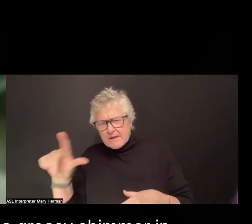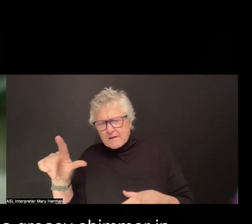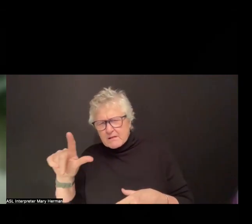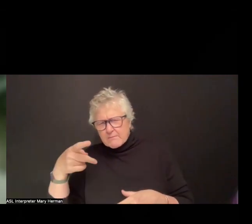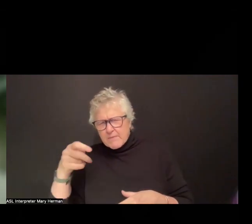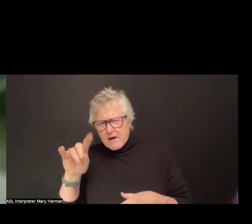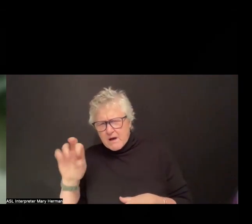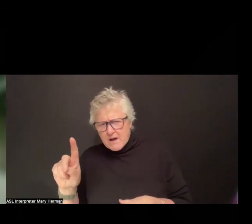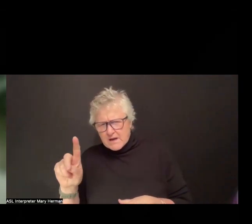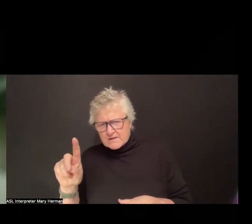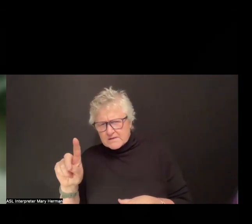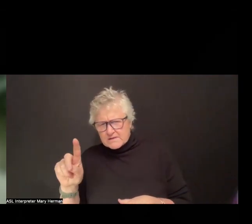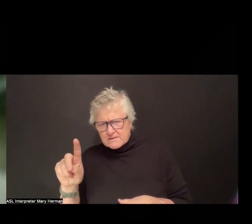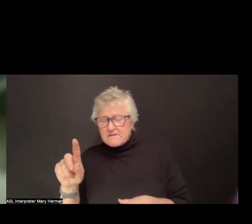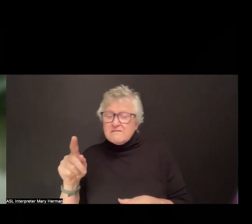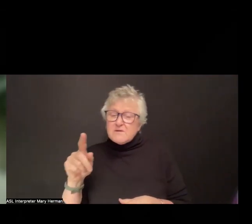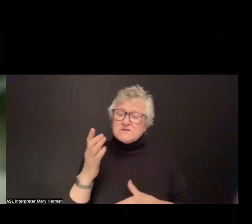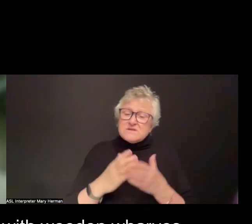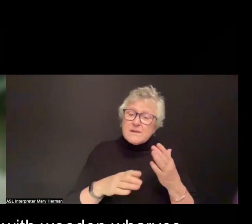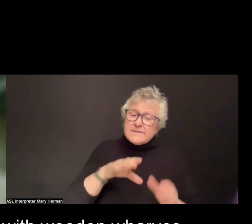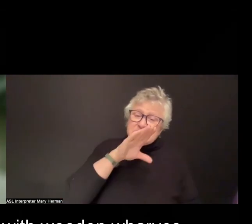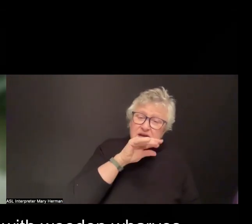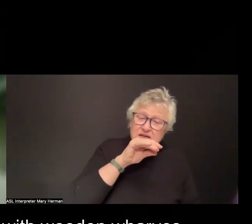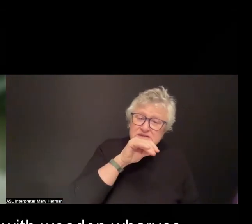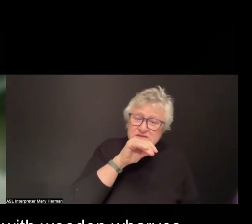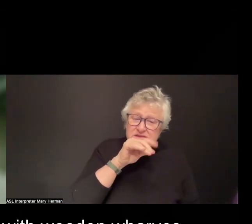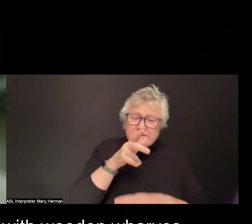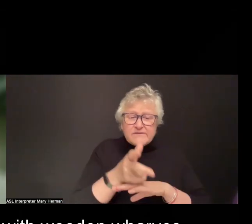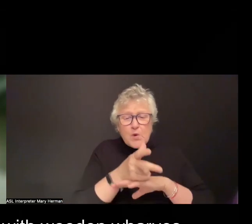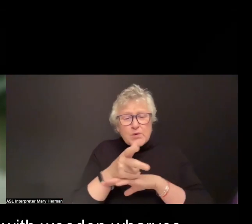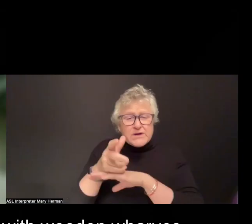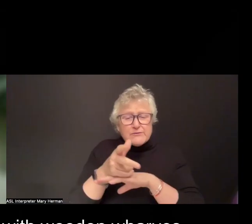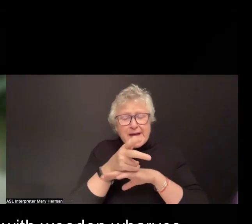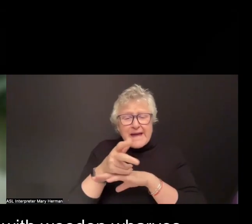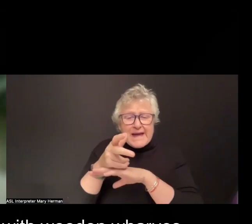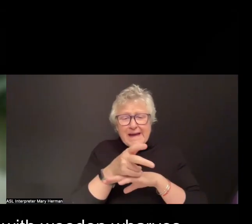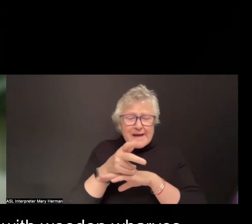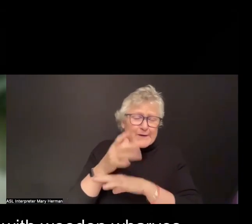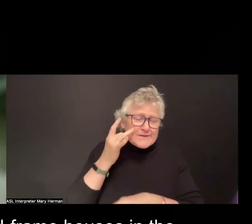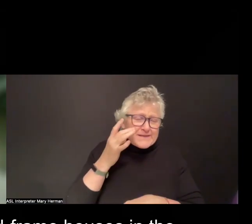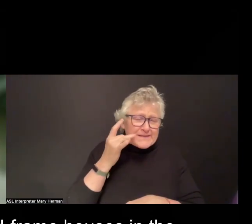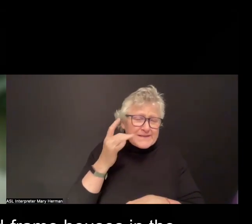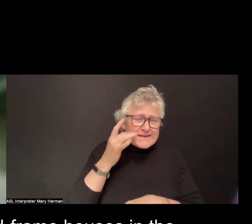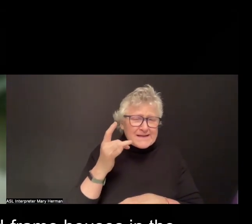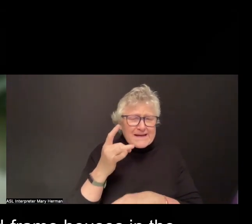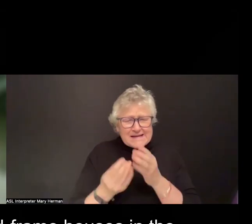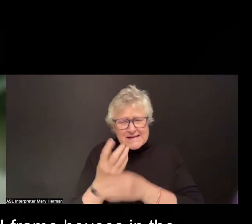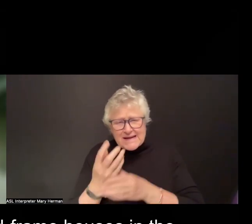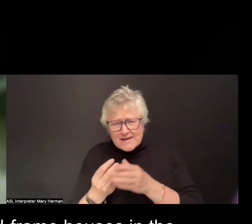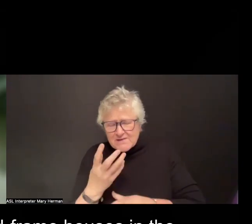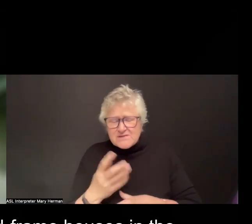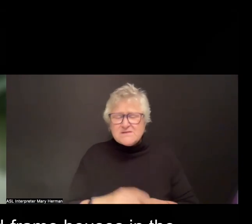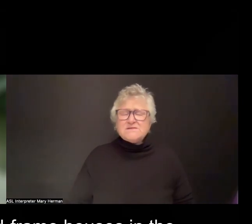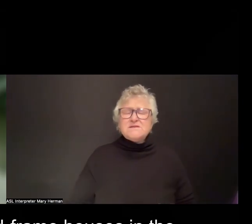with napping ducks tucked amongst the cattails. Its banks were lined with wooden wharves and tenders small enough to navigate the creek, leaning wood